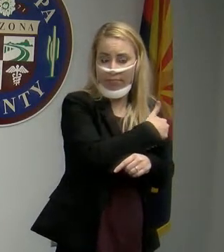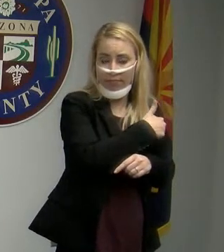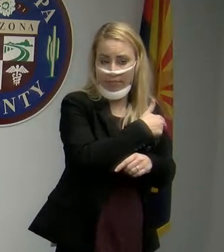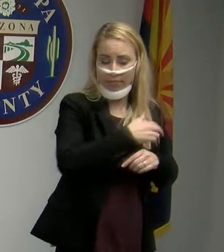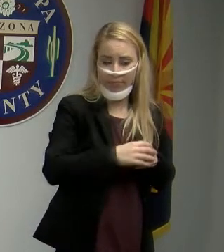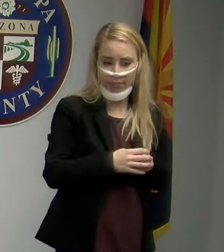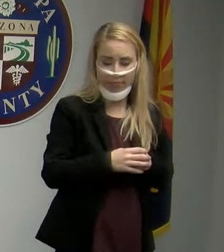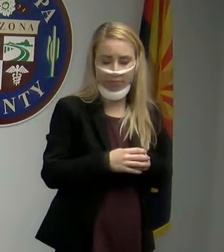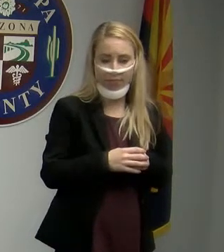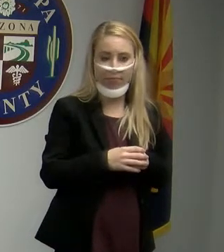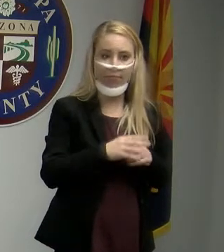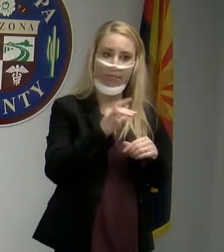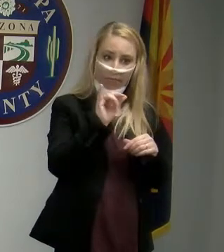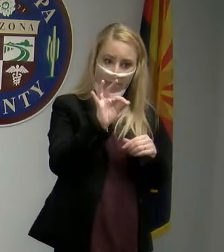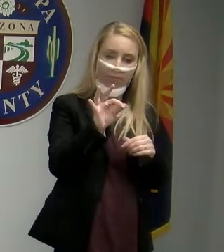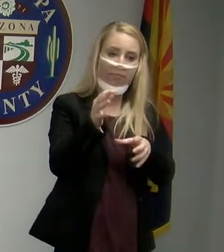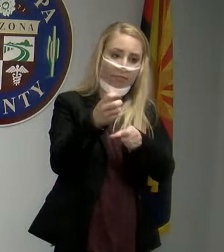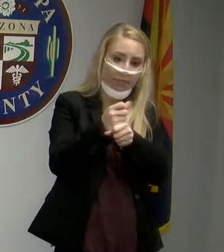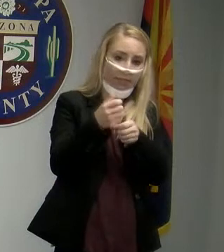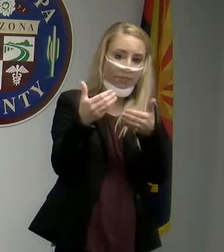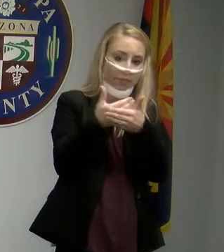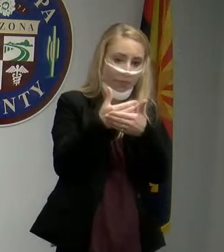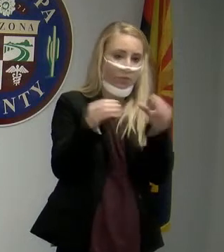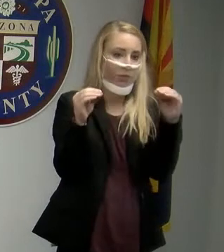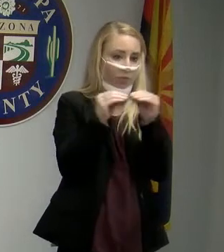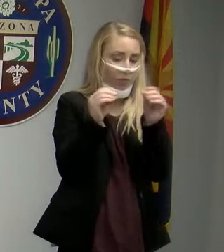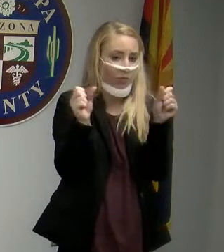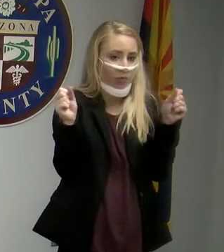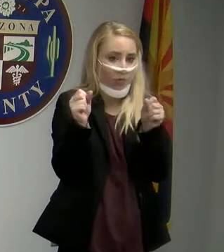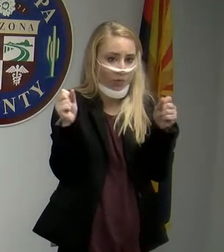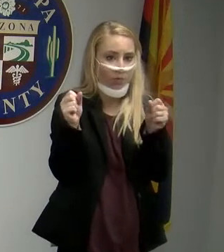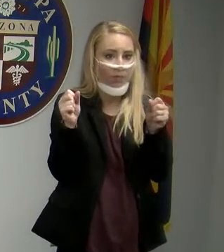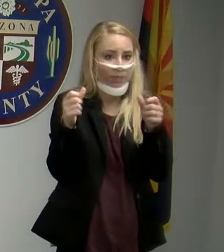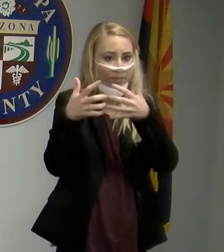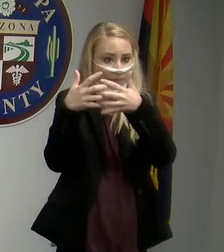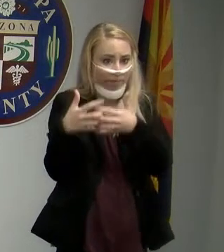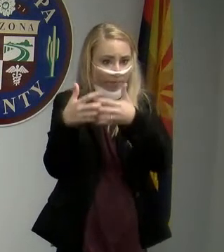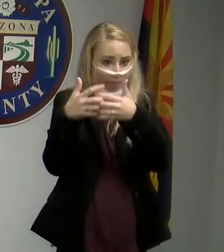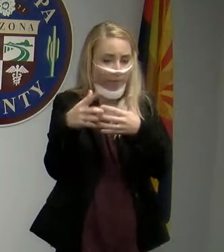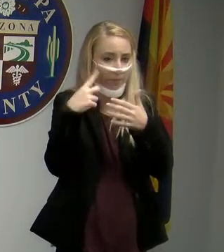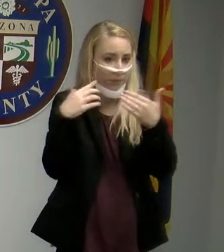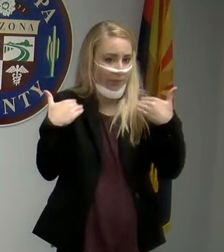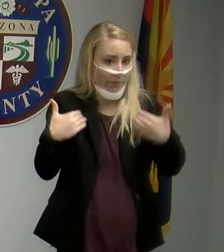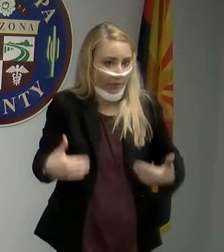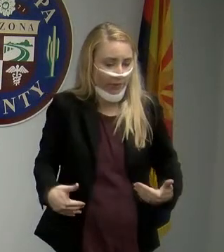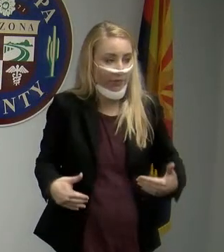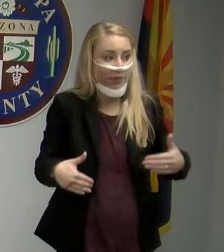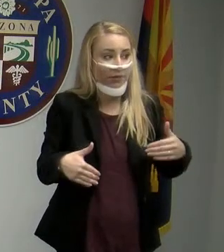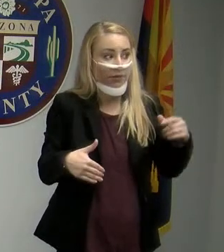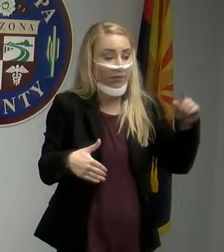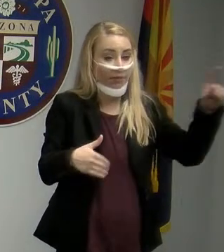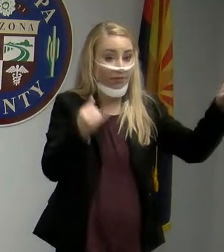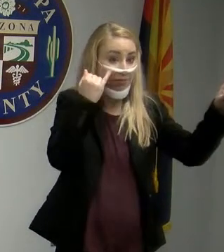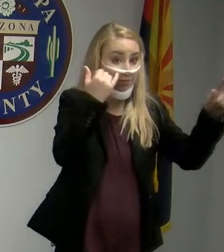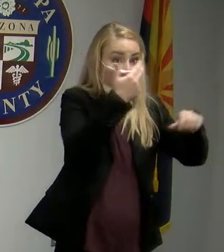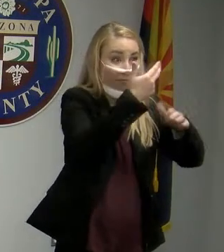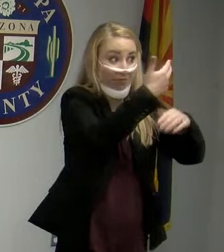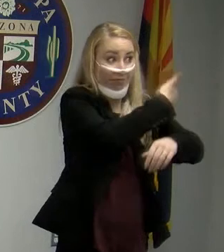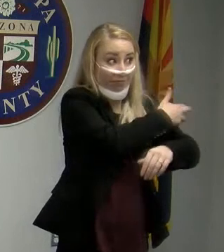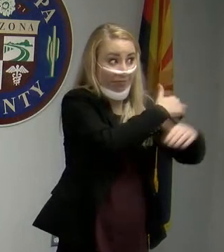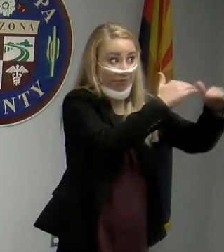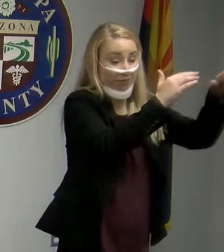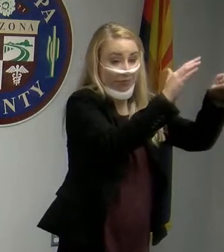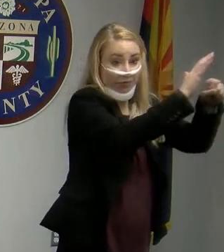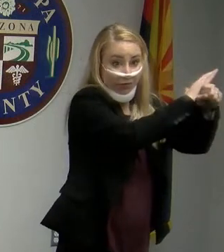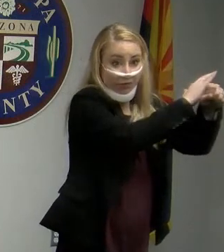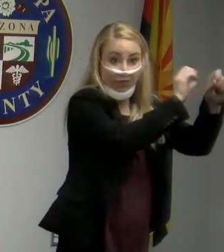these additional coolers are open, there is additional space and a hospital hits their